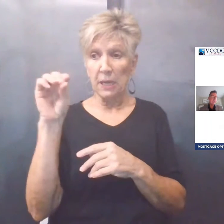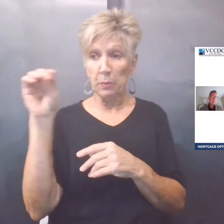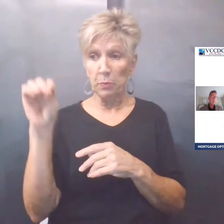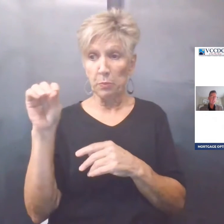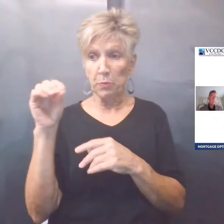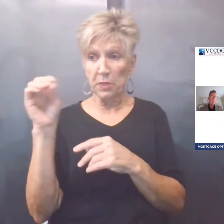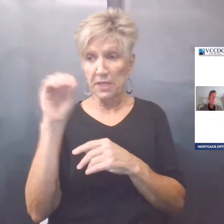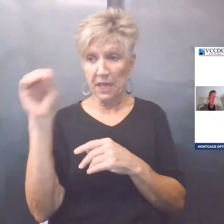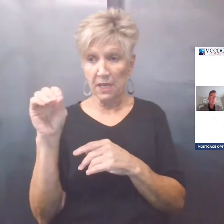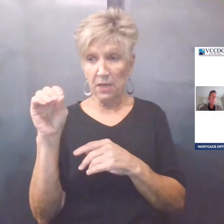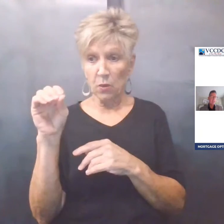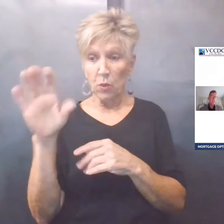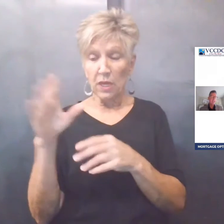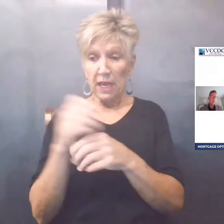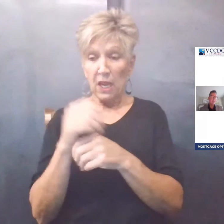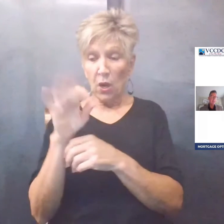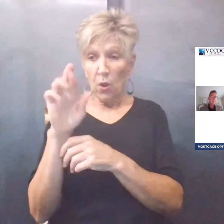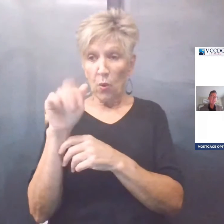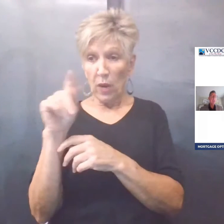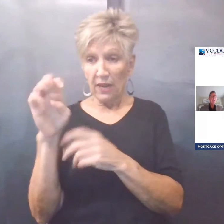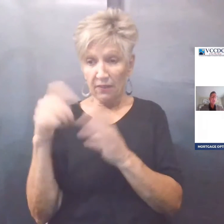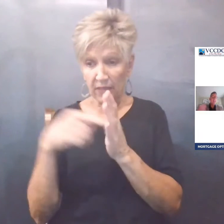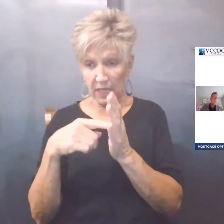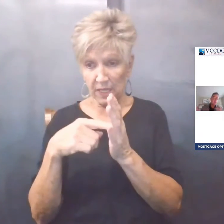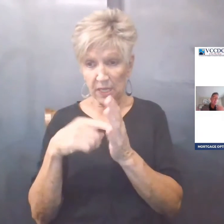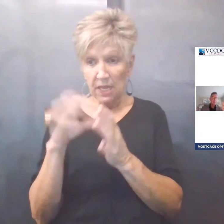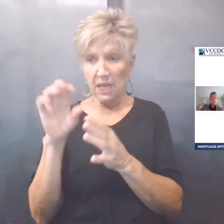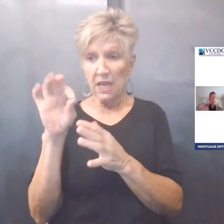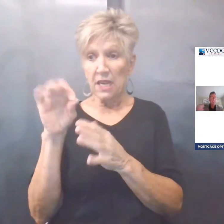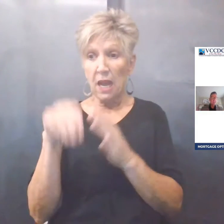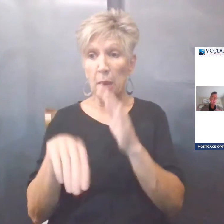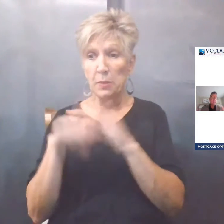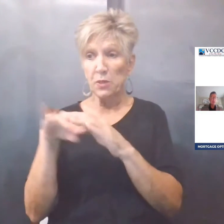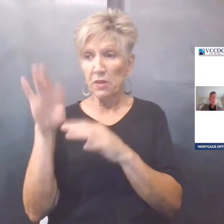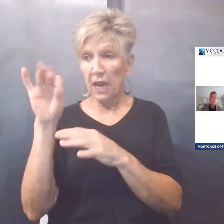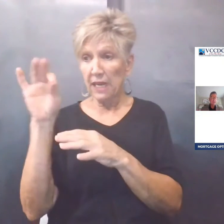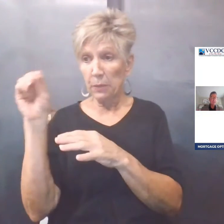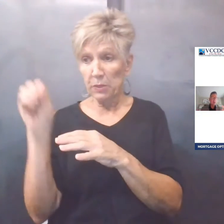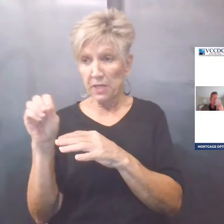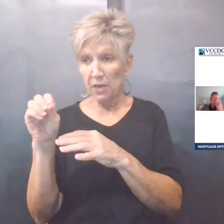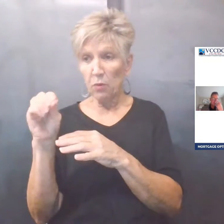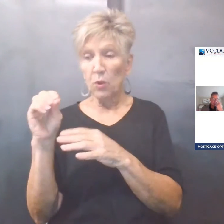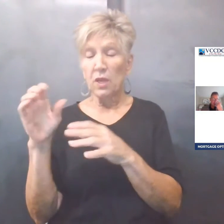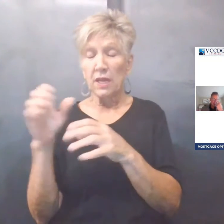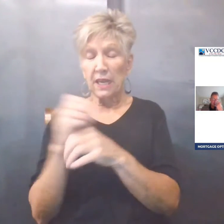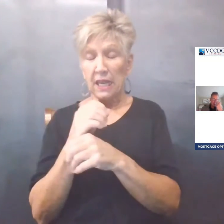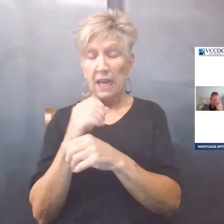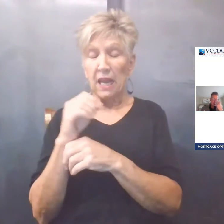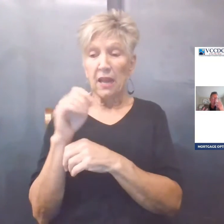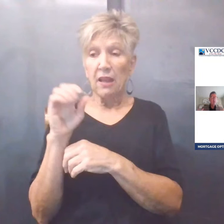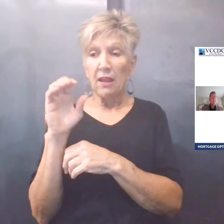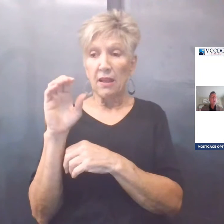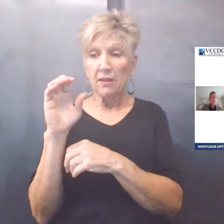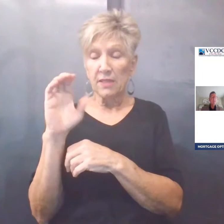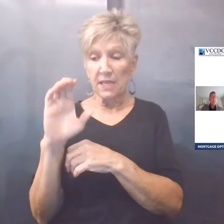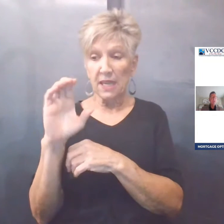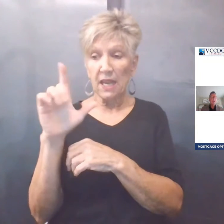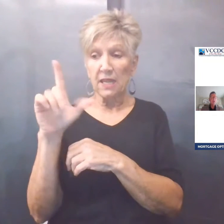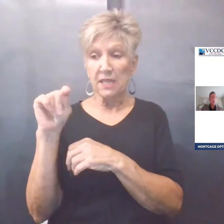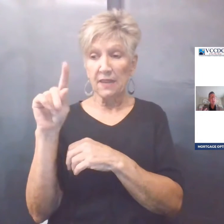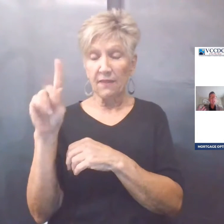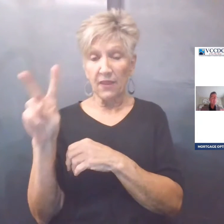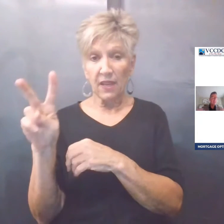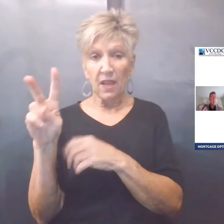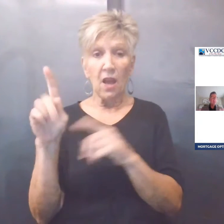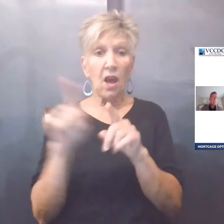this. 80% to 90%, you're going to get a rate of this. And then you would also take into account your FICO, which is your credit score, the qualifying